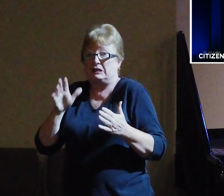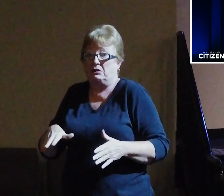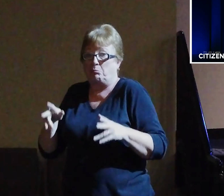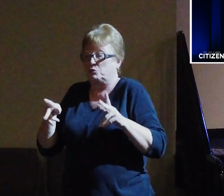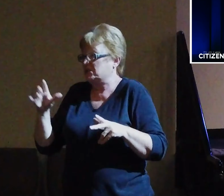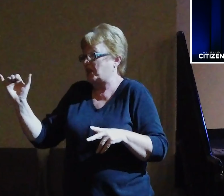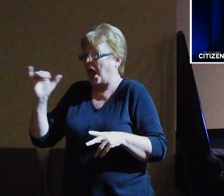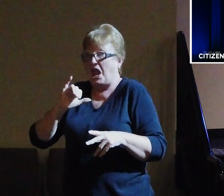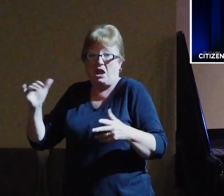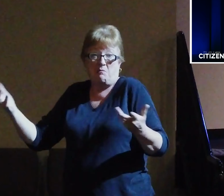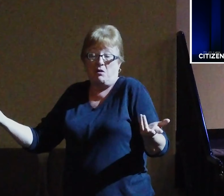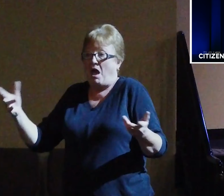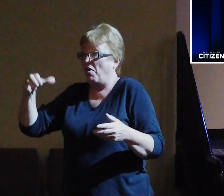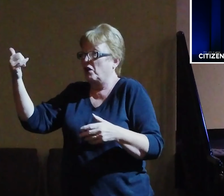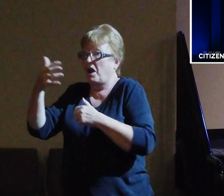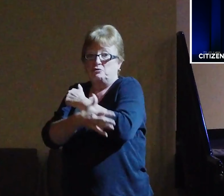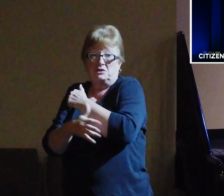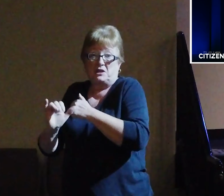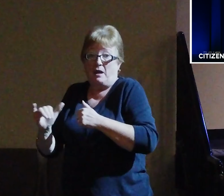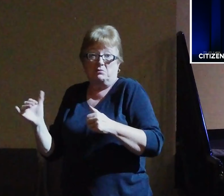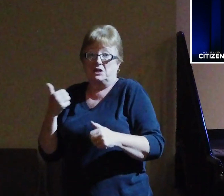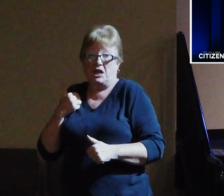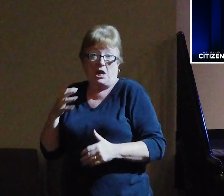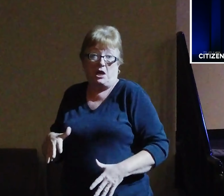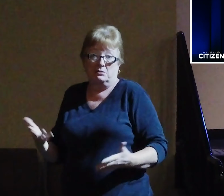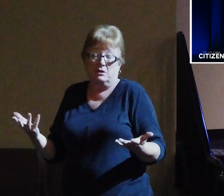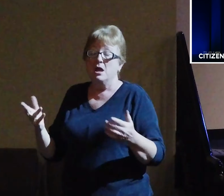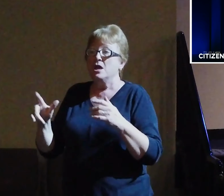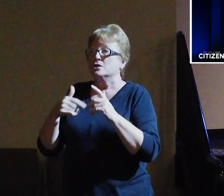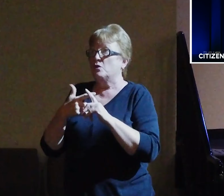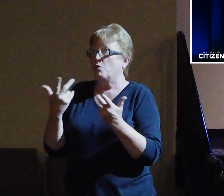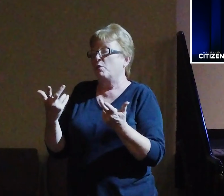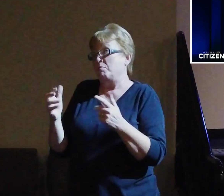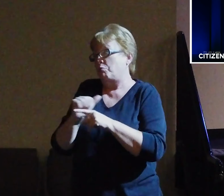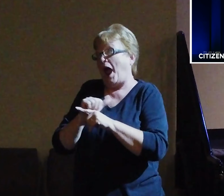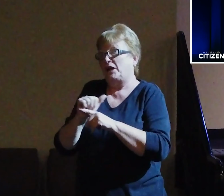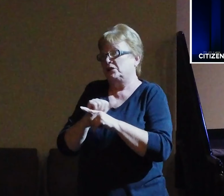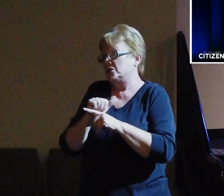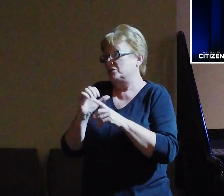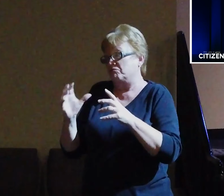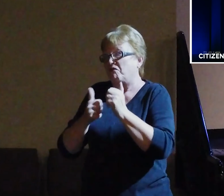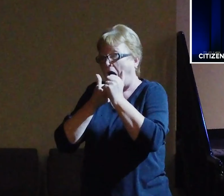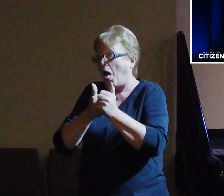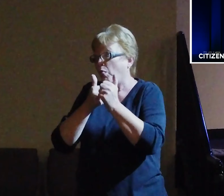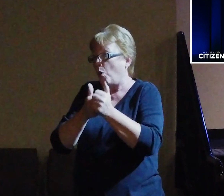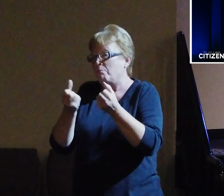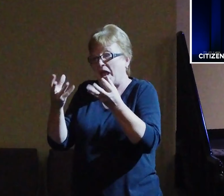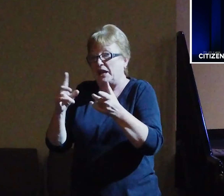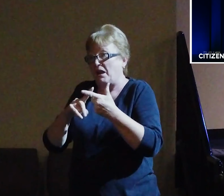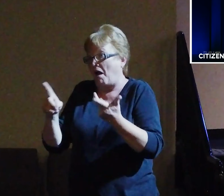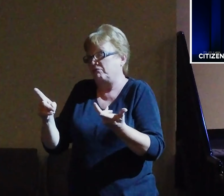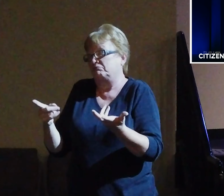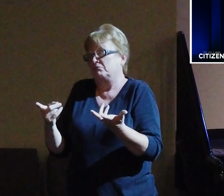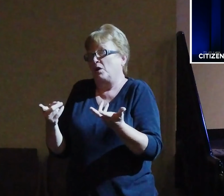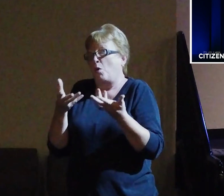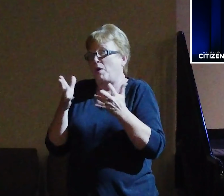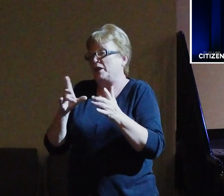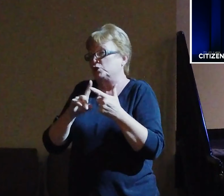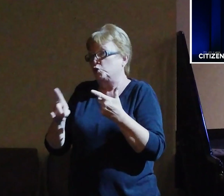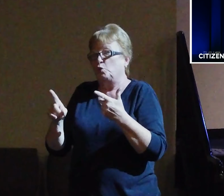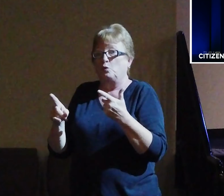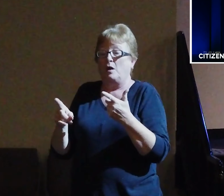And despite the appearance of them being deeply foundational, in practice, many of these things are rather shallow and not truly